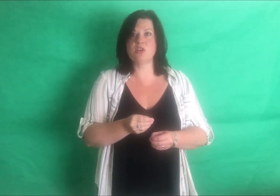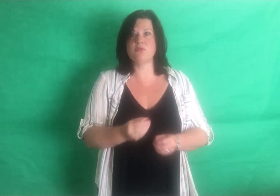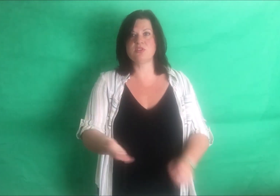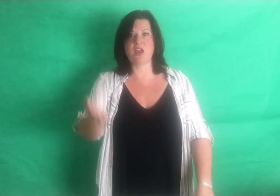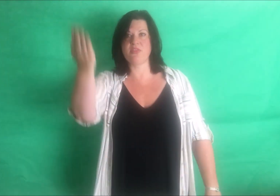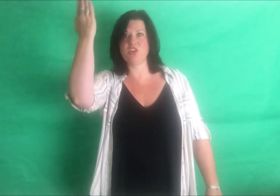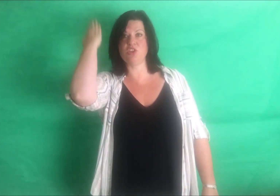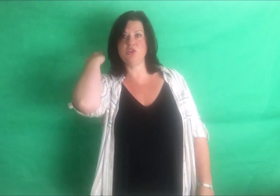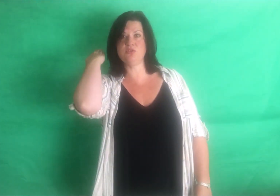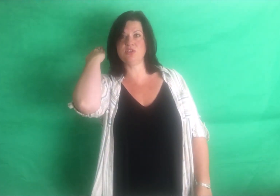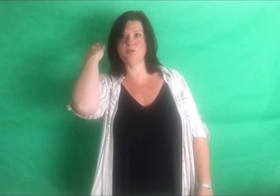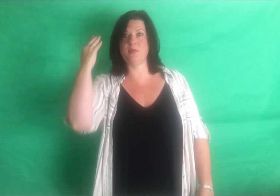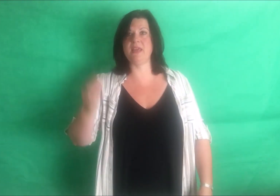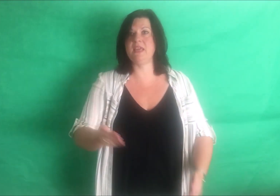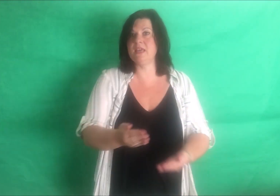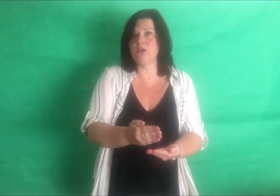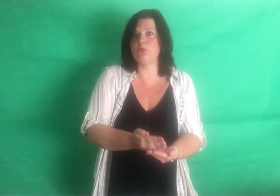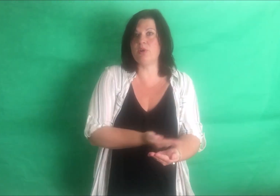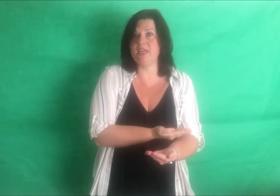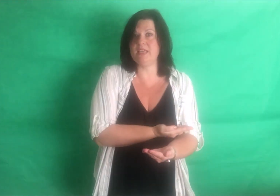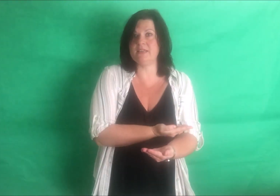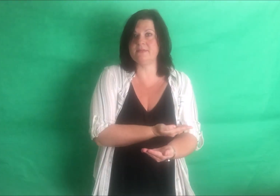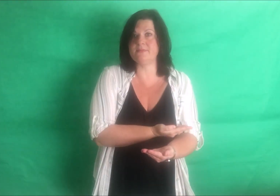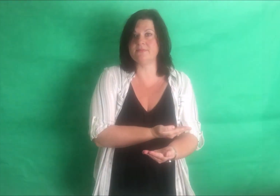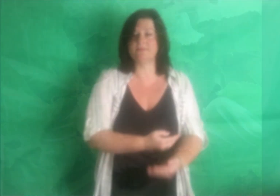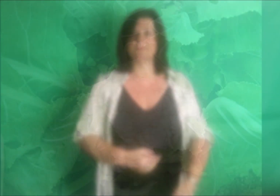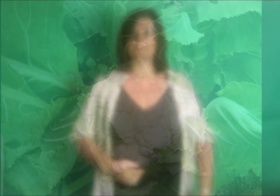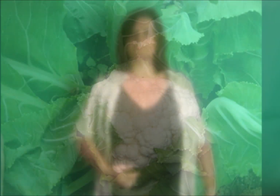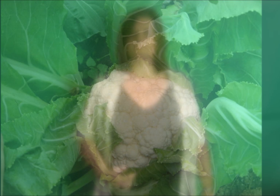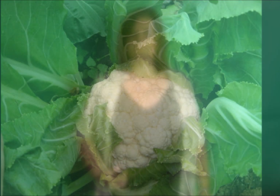tomatoes that used to be green.